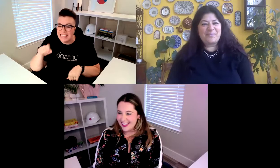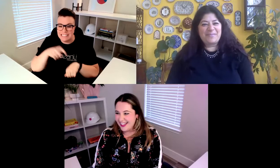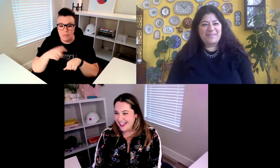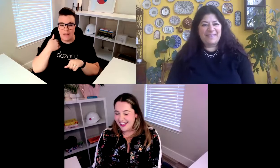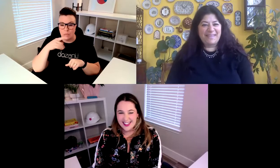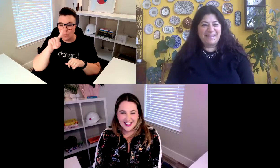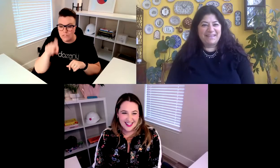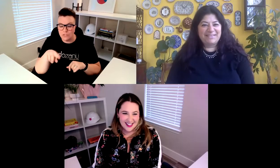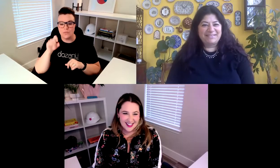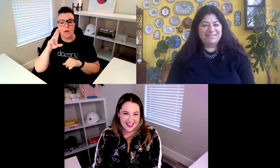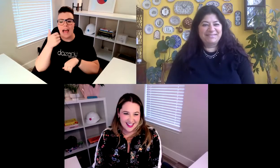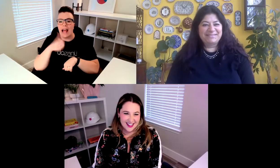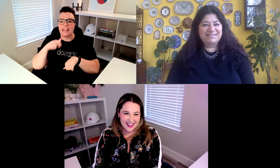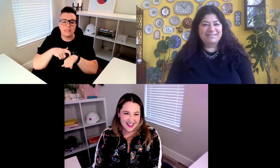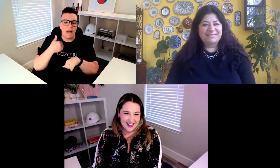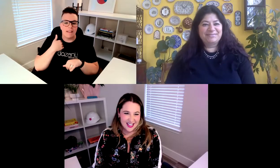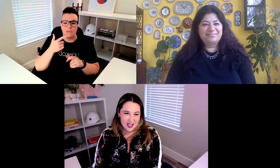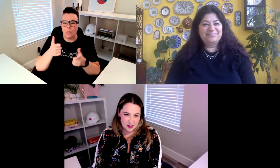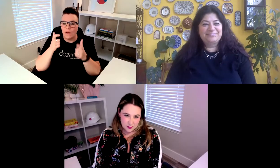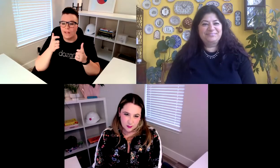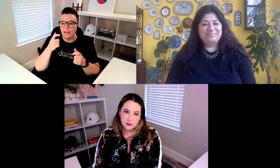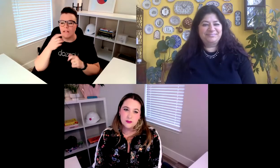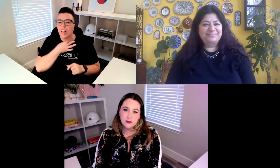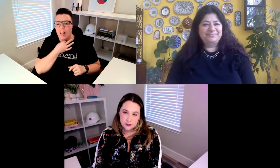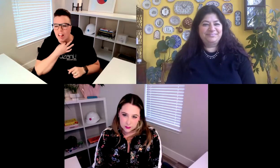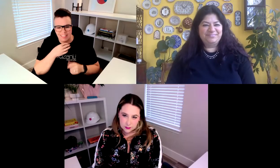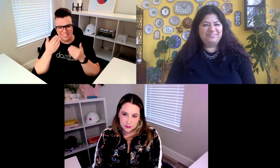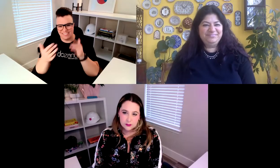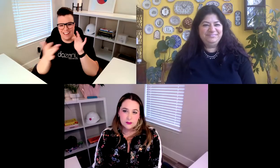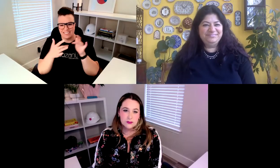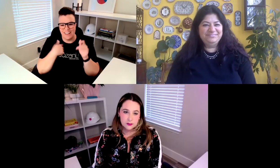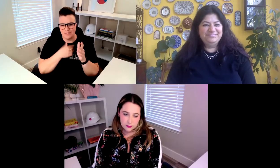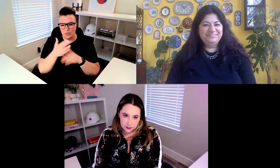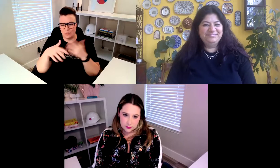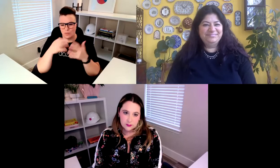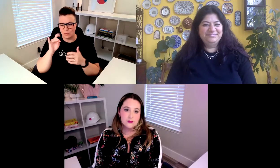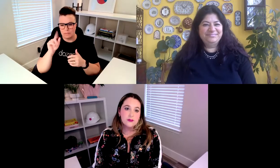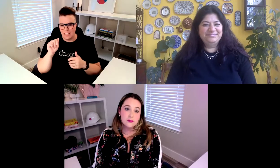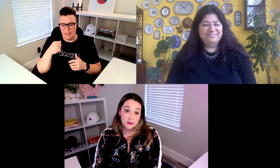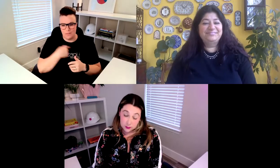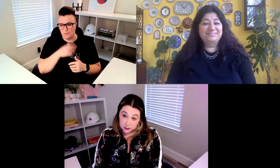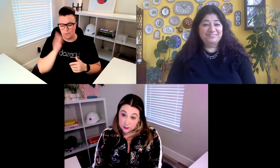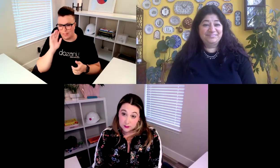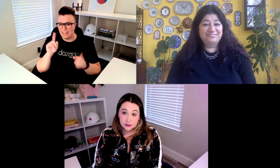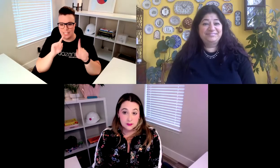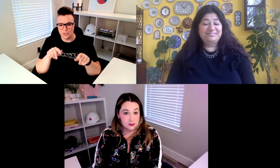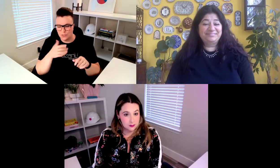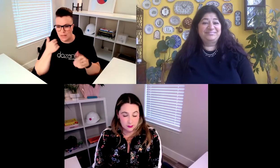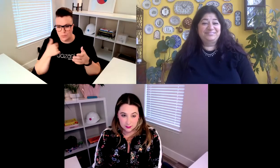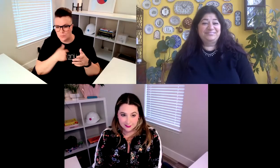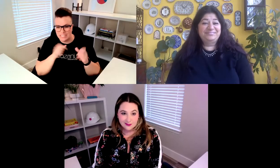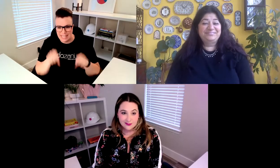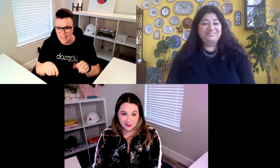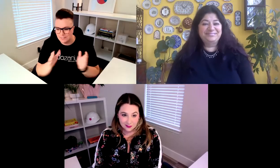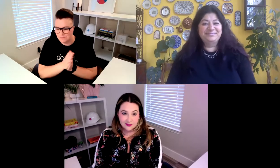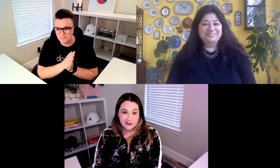don't know if this is related to exactly what we're just talking about, but anytime anybody has a question or wants to reach out to us for a comment or is wondering